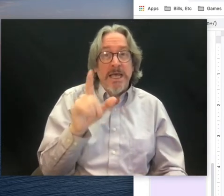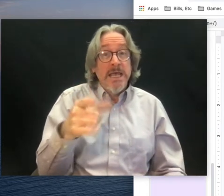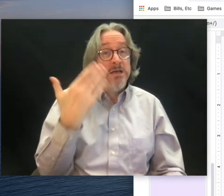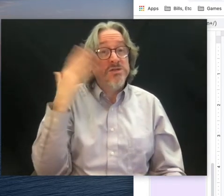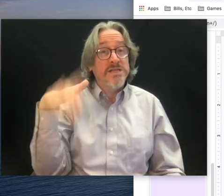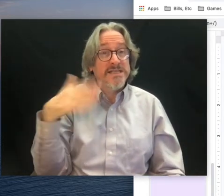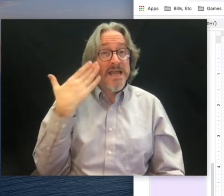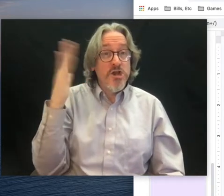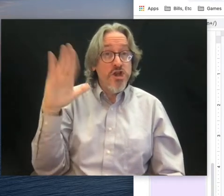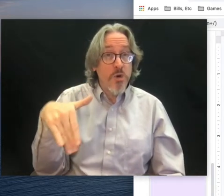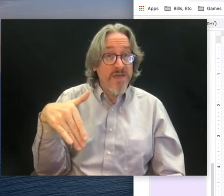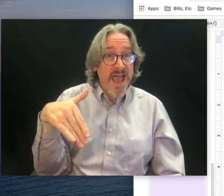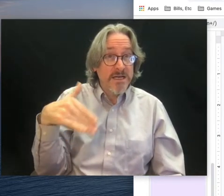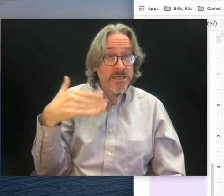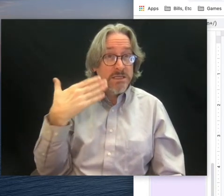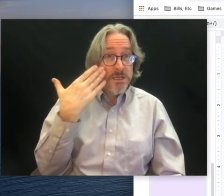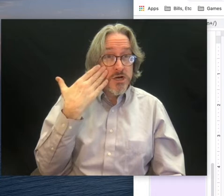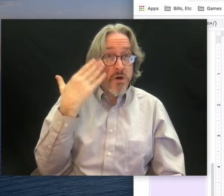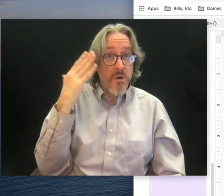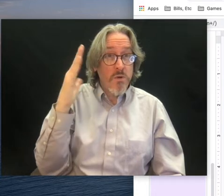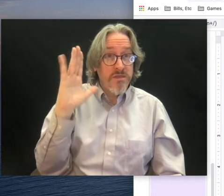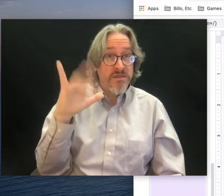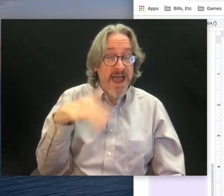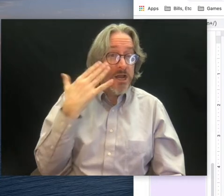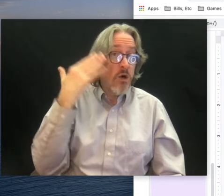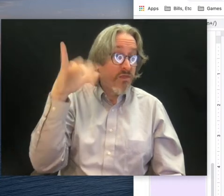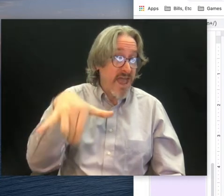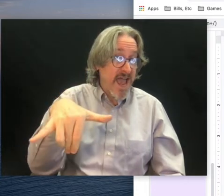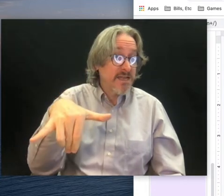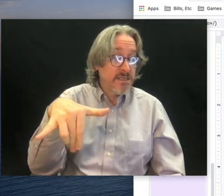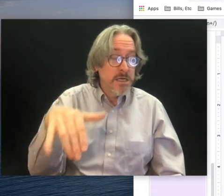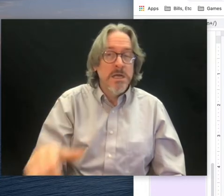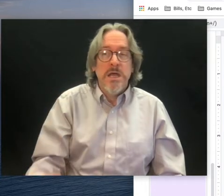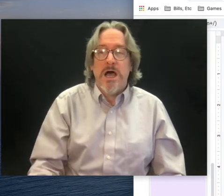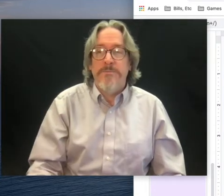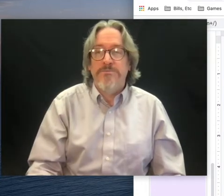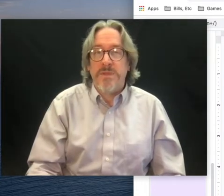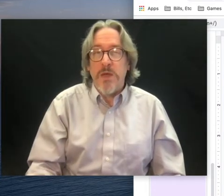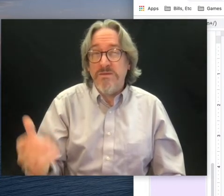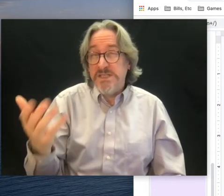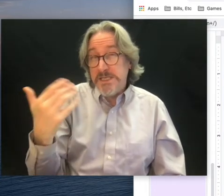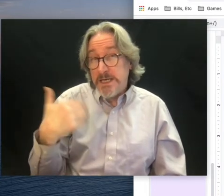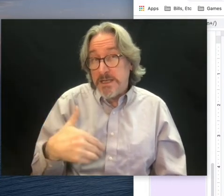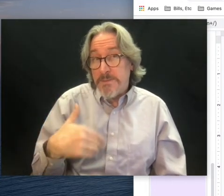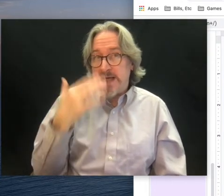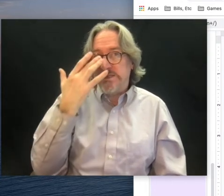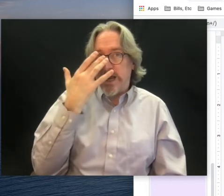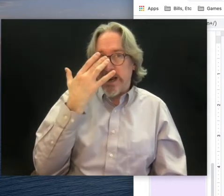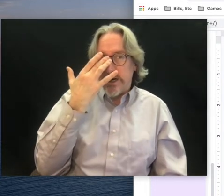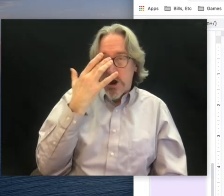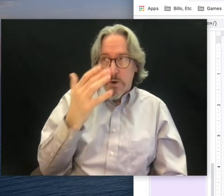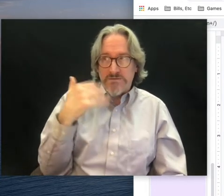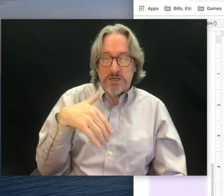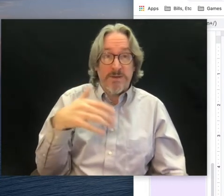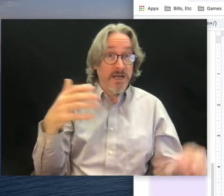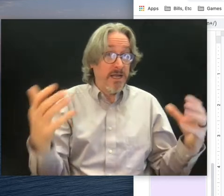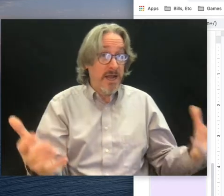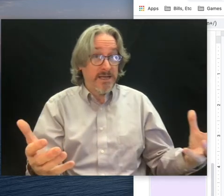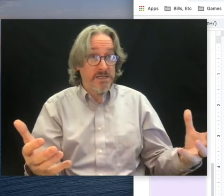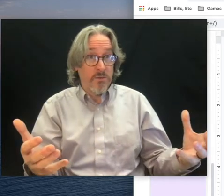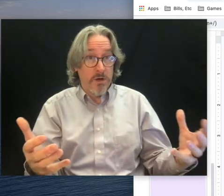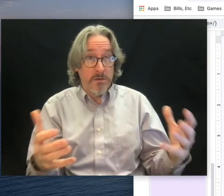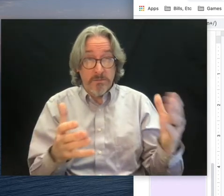DC. He also signs that know that, know that, know that. And we've seen it in the past, and I know I've talked about it